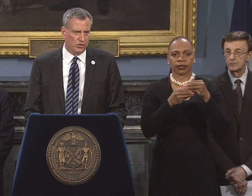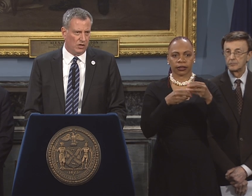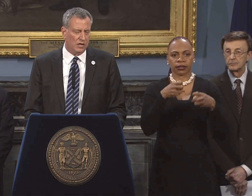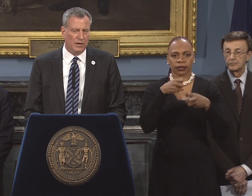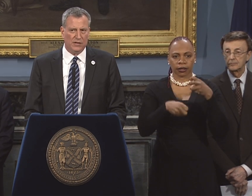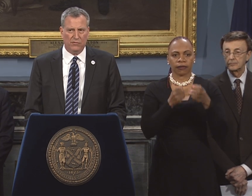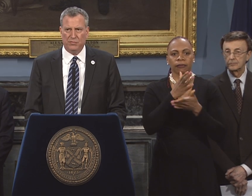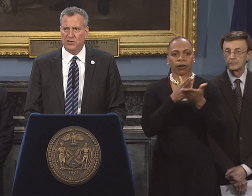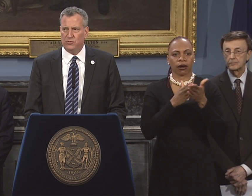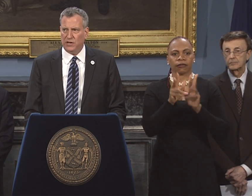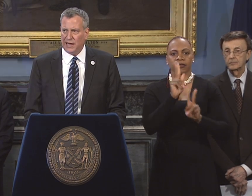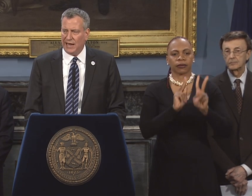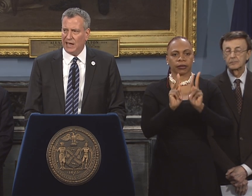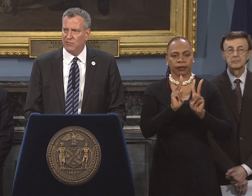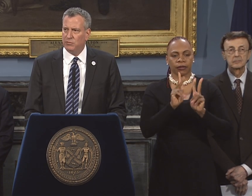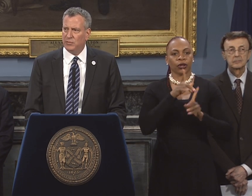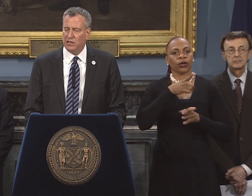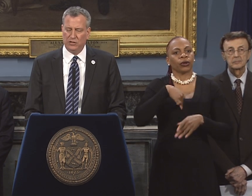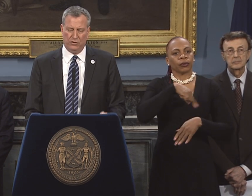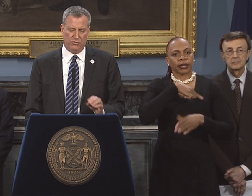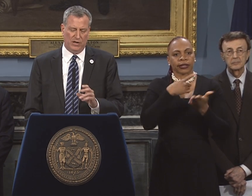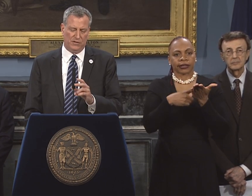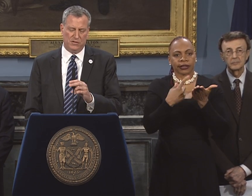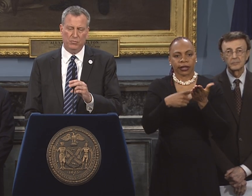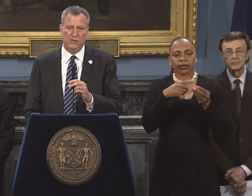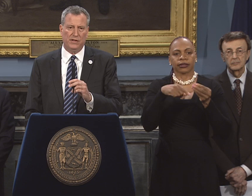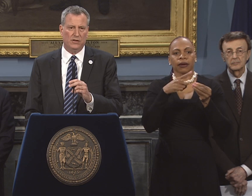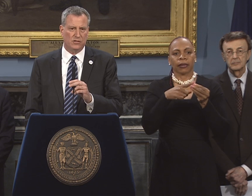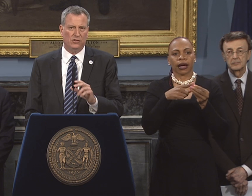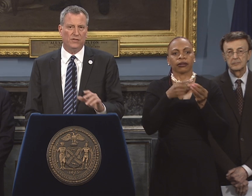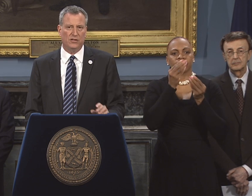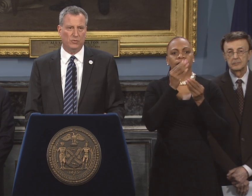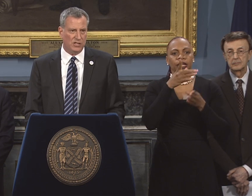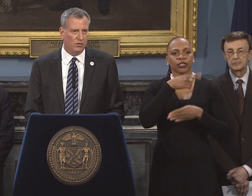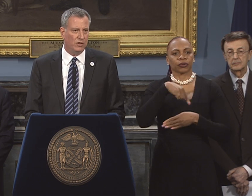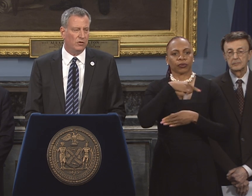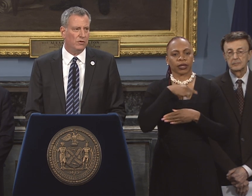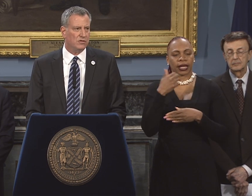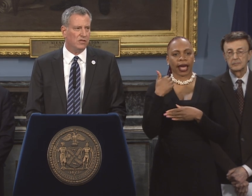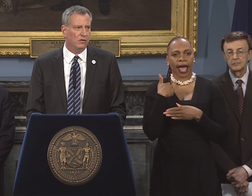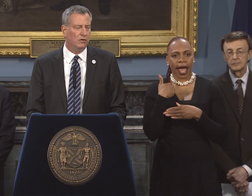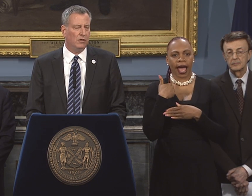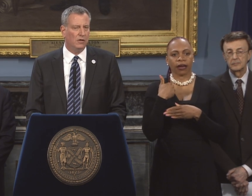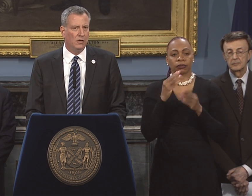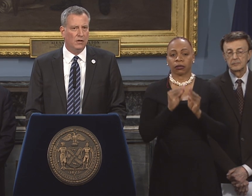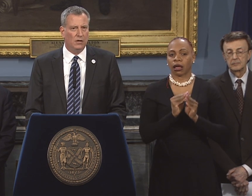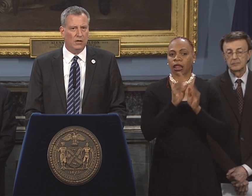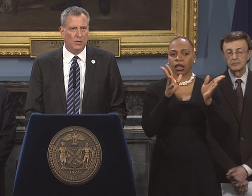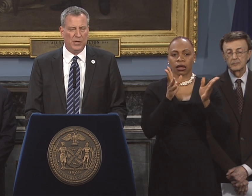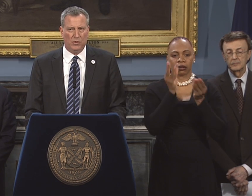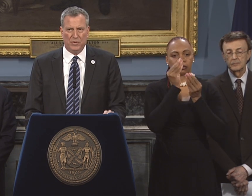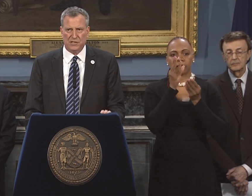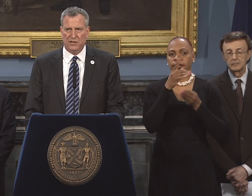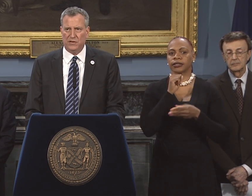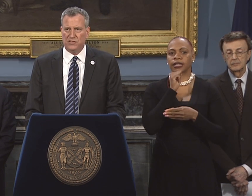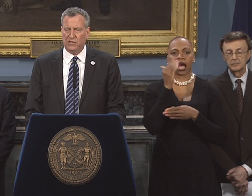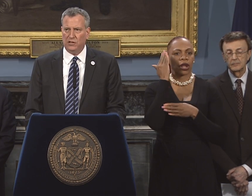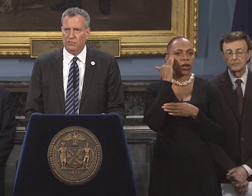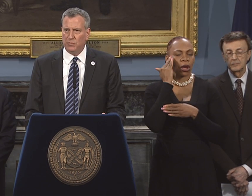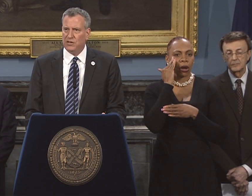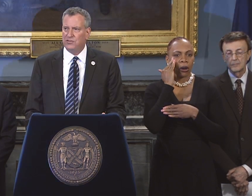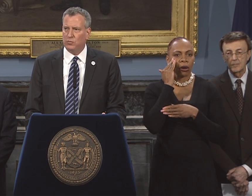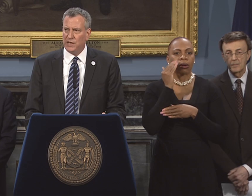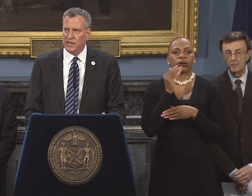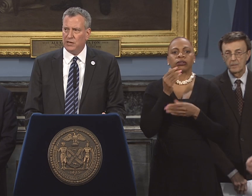So we'll talk about the information we have. We'll make clear throughout this briefing there are still things we don't know. There's still people missing. There's